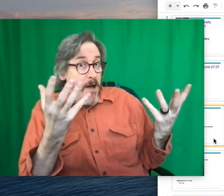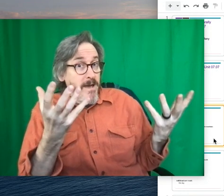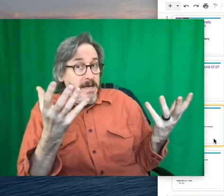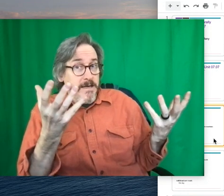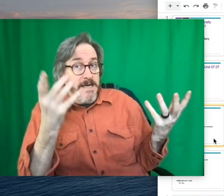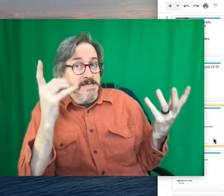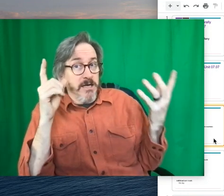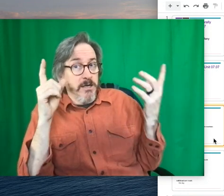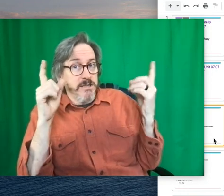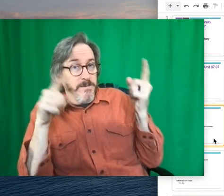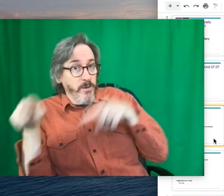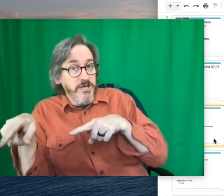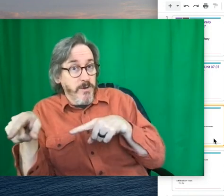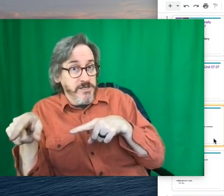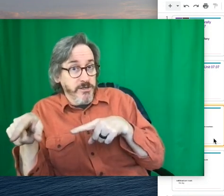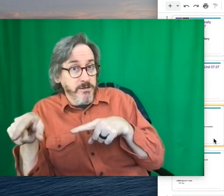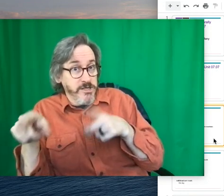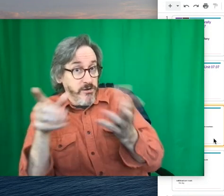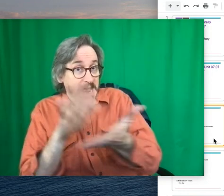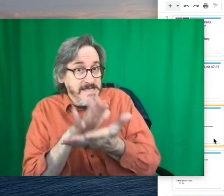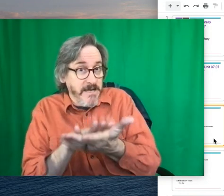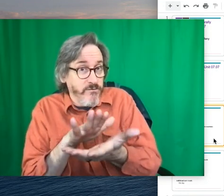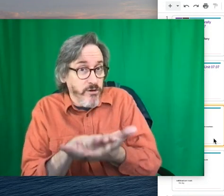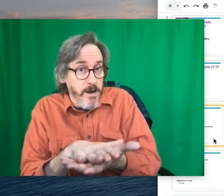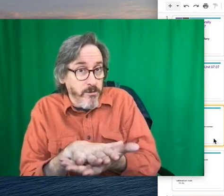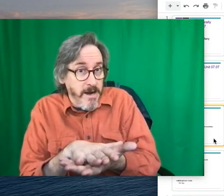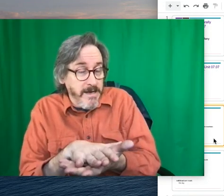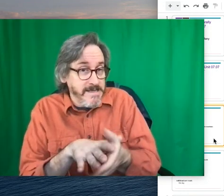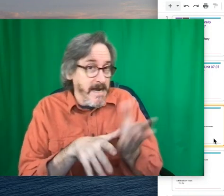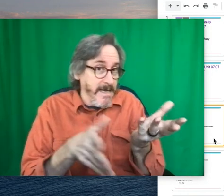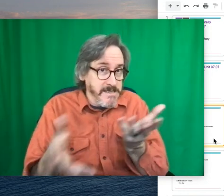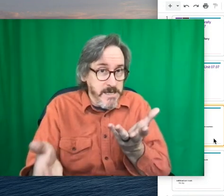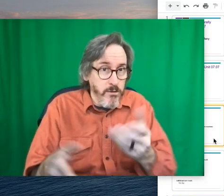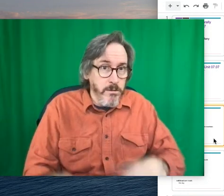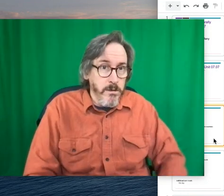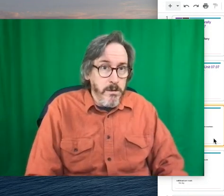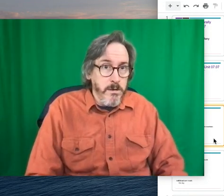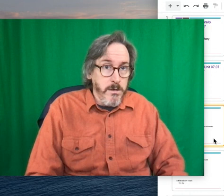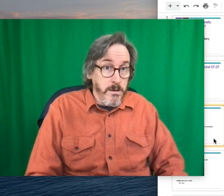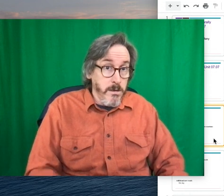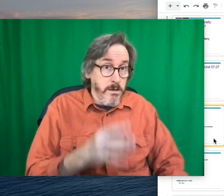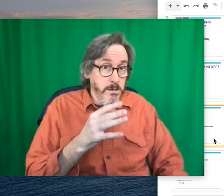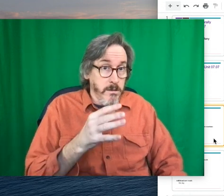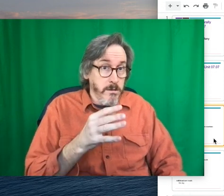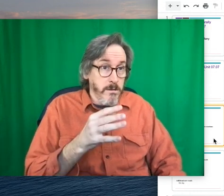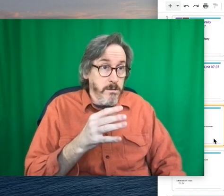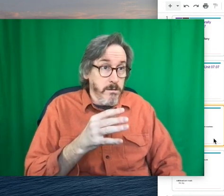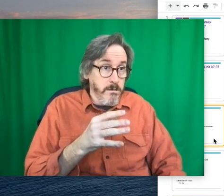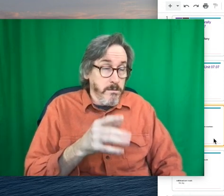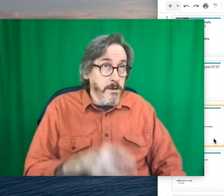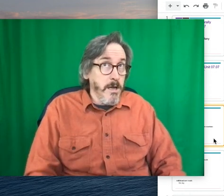and how many is a WH question, because you're asking for a number, right? It's not a yes, no.